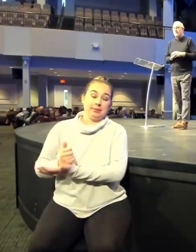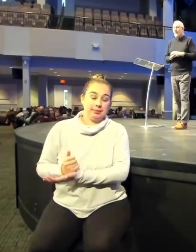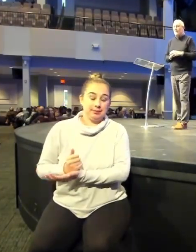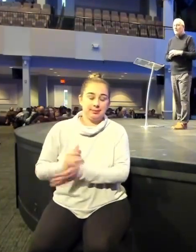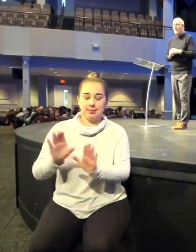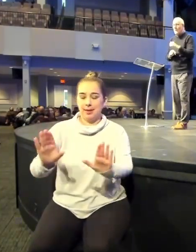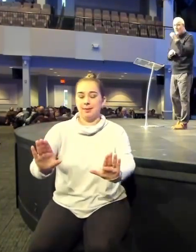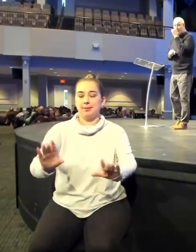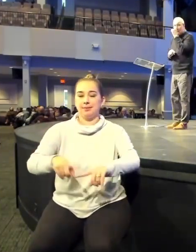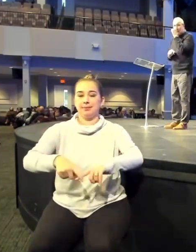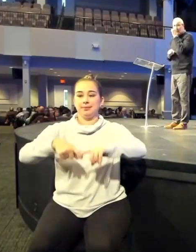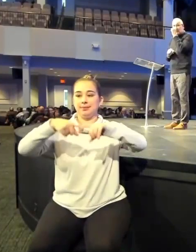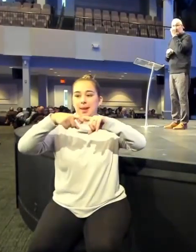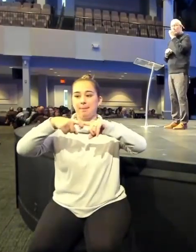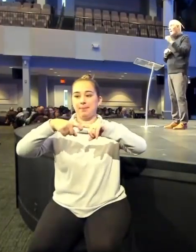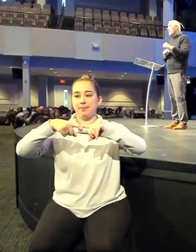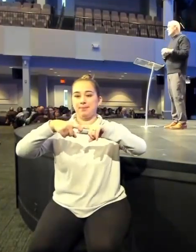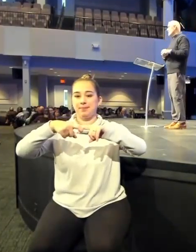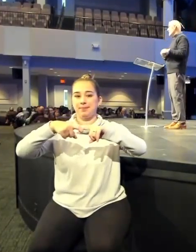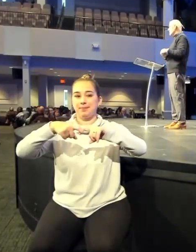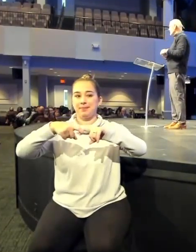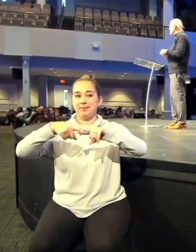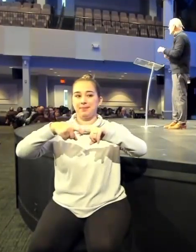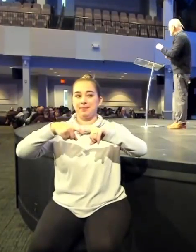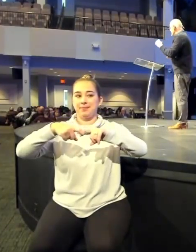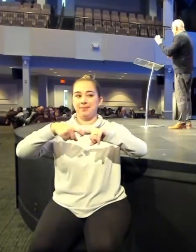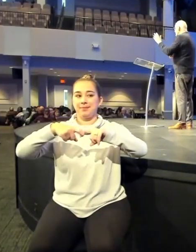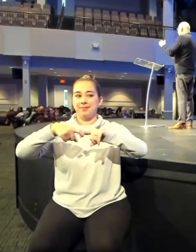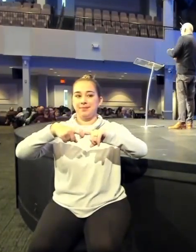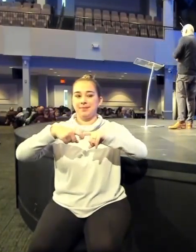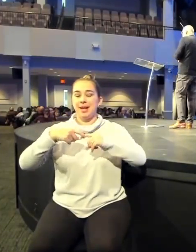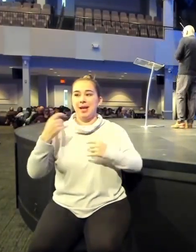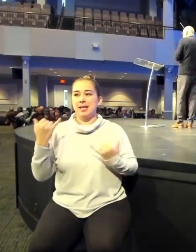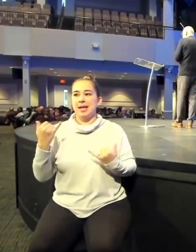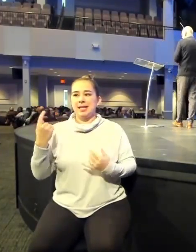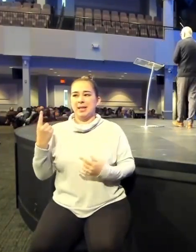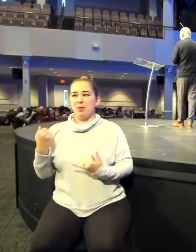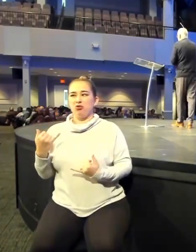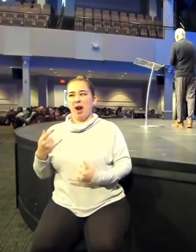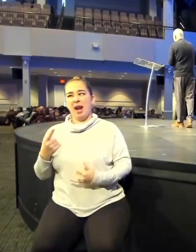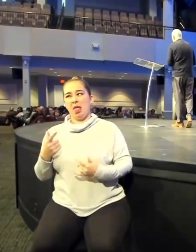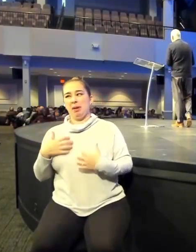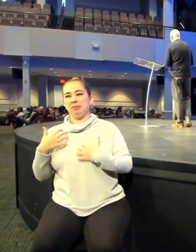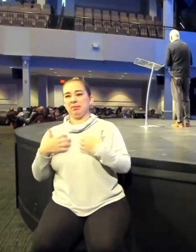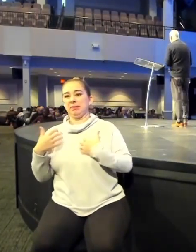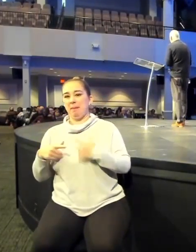Amen. Let me stop there for a moment, because that's messing up somebody's world right now. Okay.